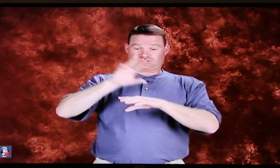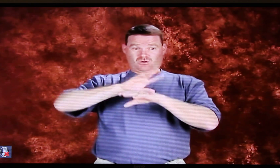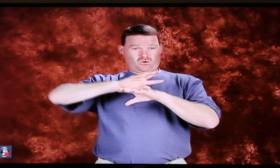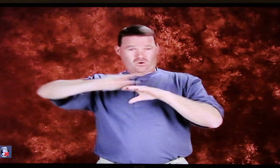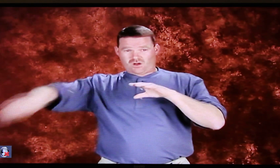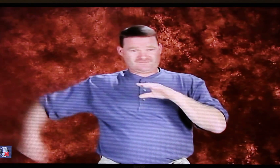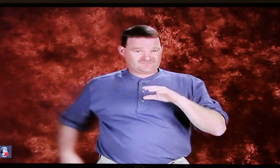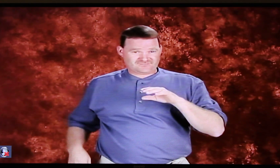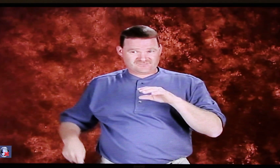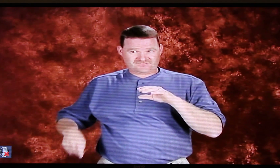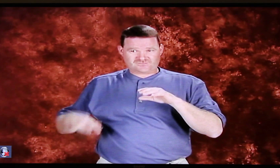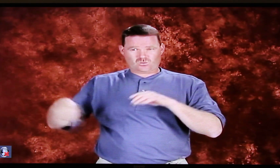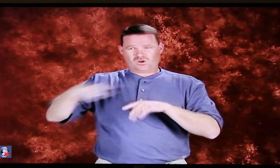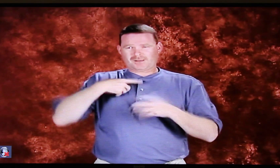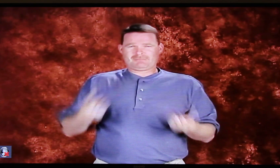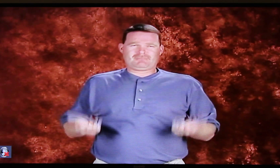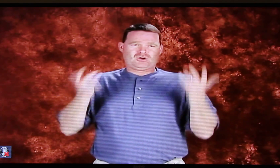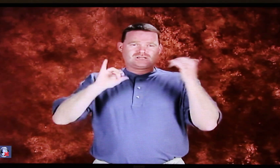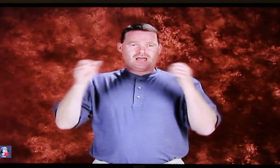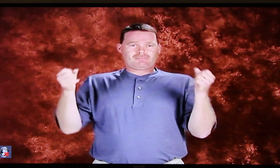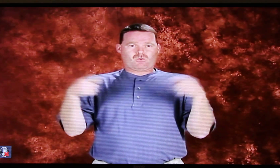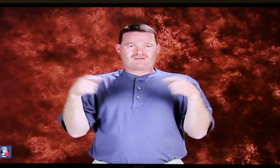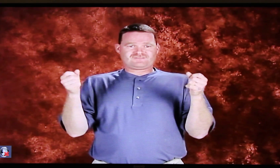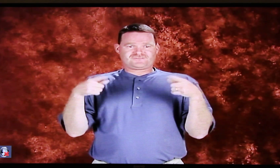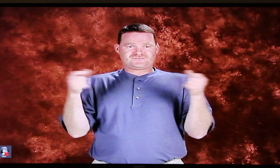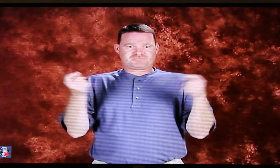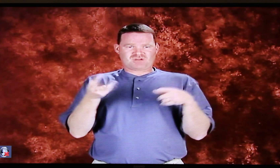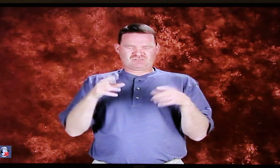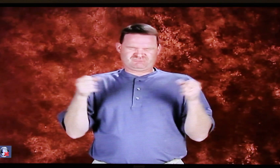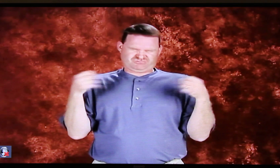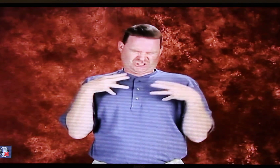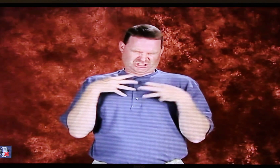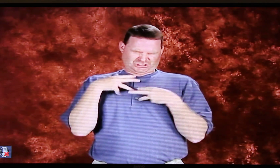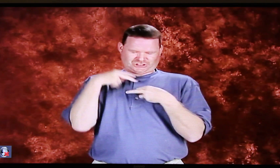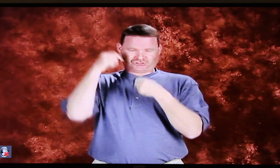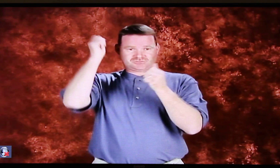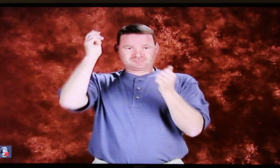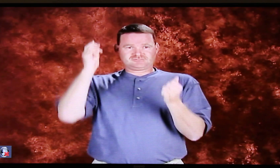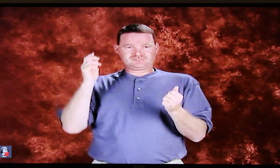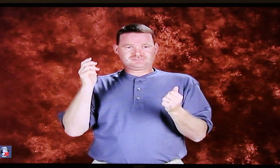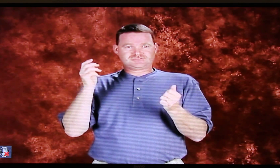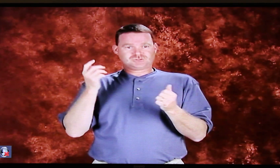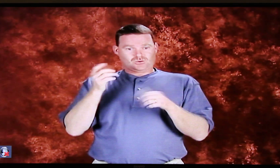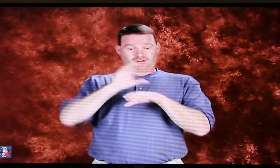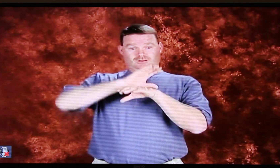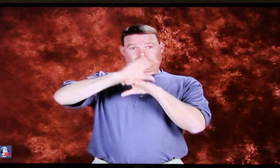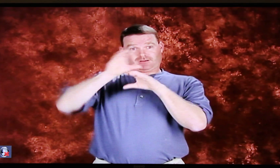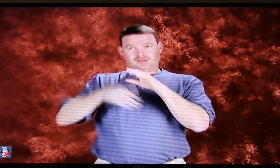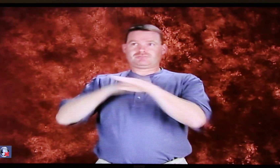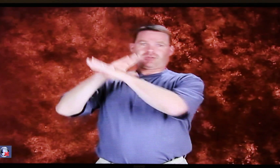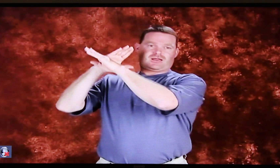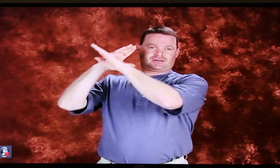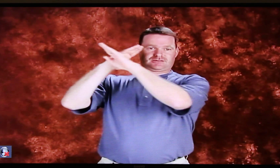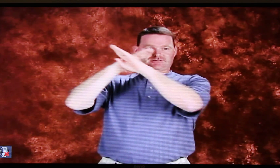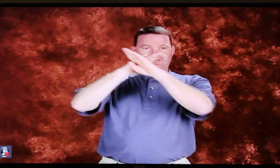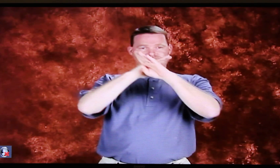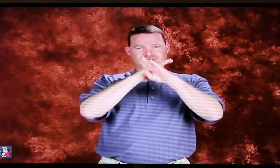it reflects. If we didn't have the atmosphere, we would burn up, we'd cook just like as if we were in a microwave. So